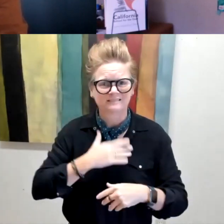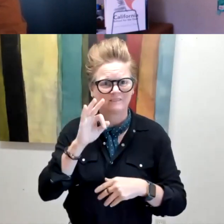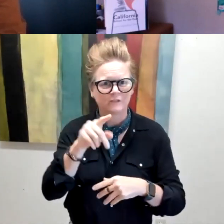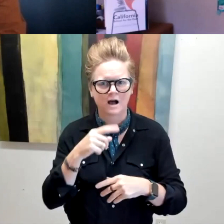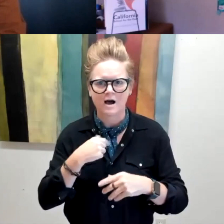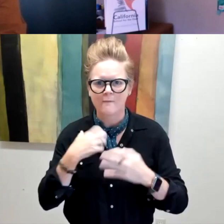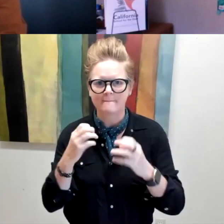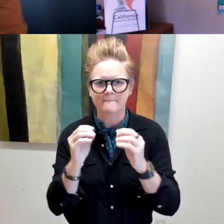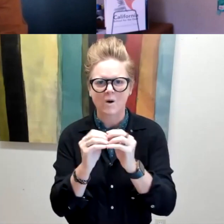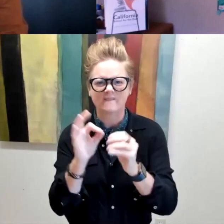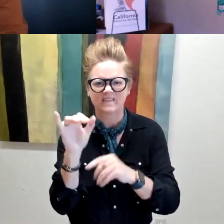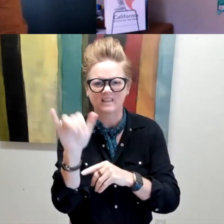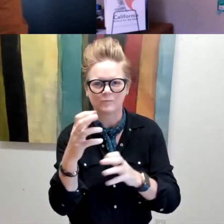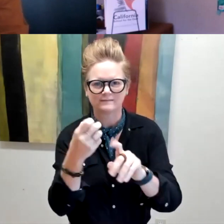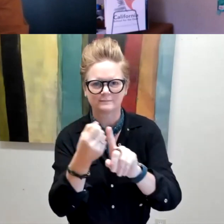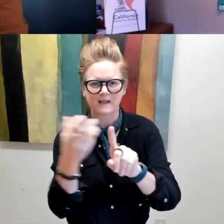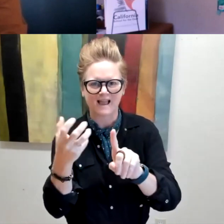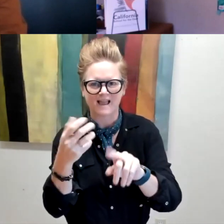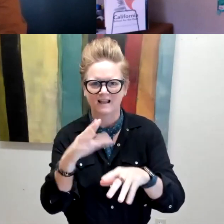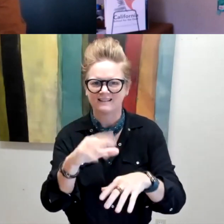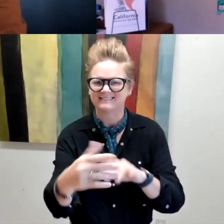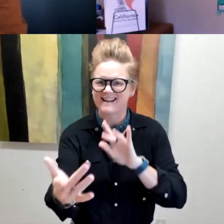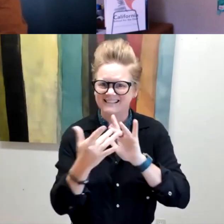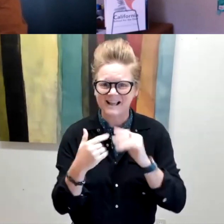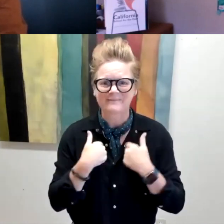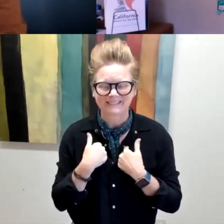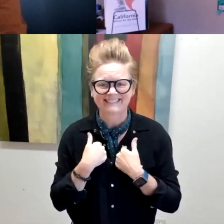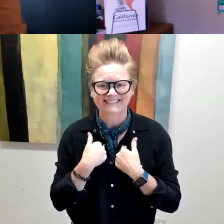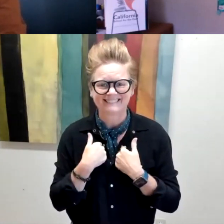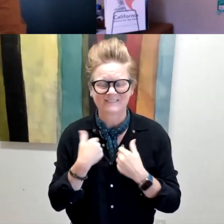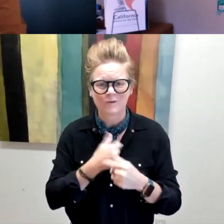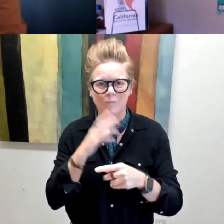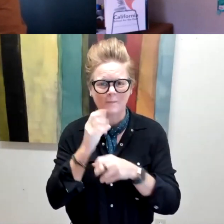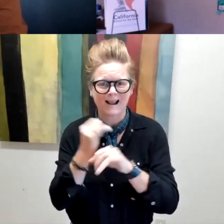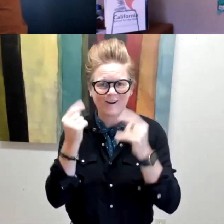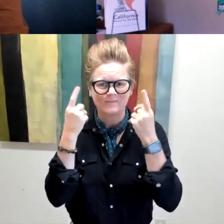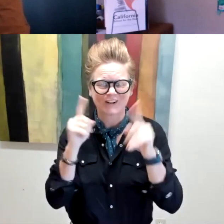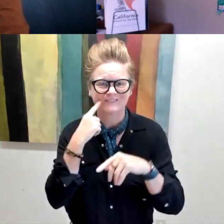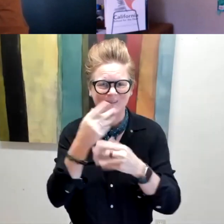thinking and some ideas. And as I mentioned earlier, if you have more ideas or some areas